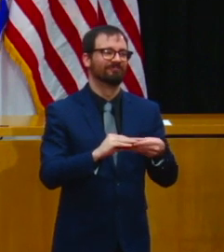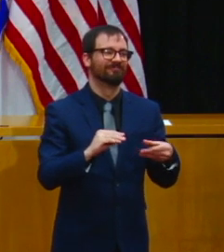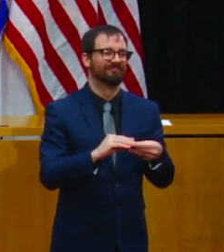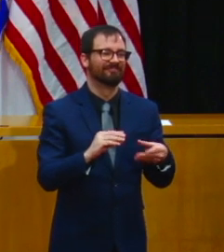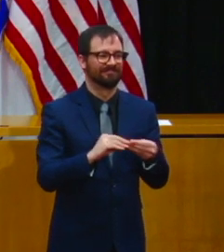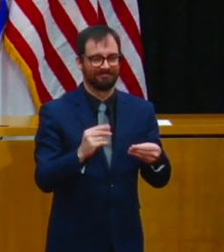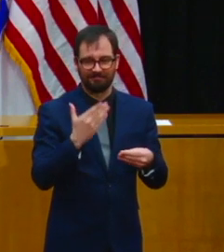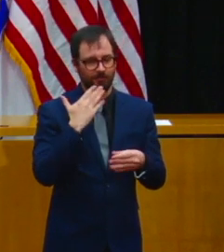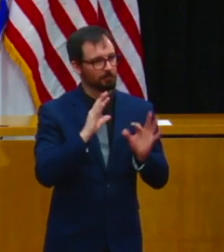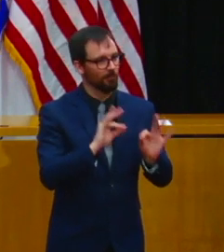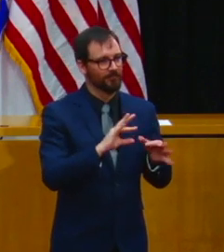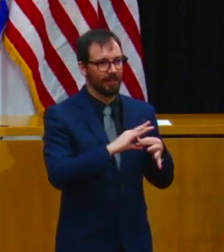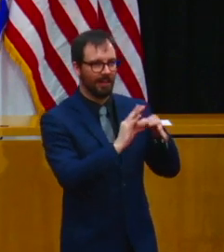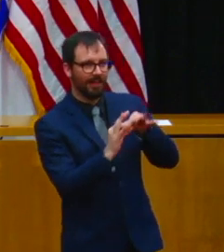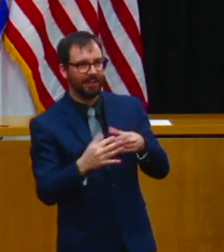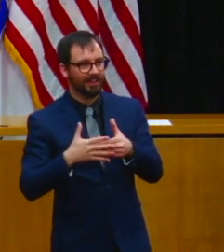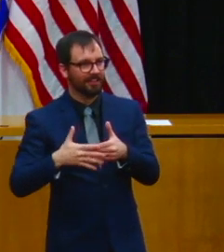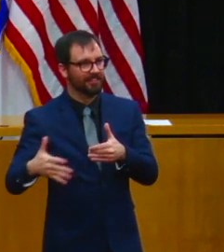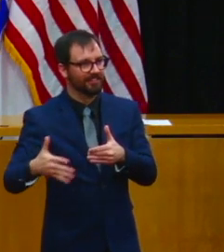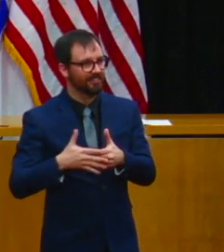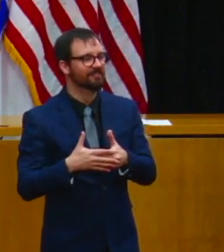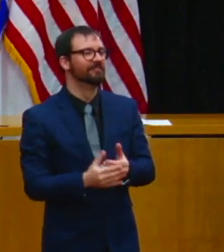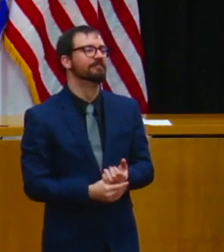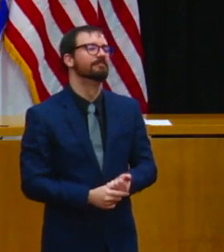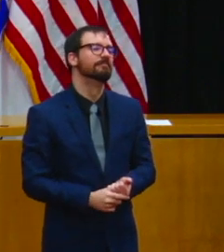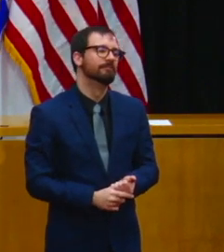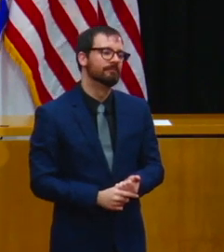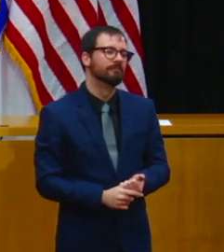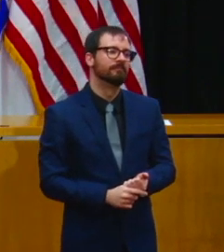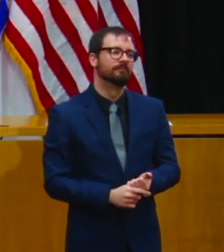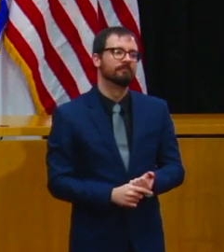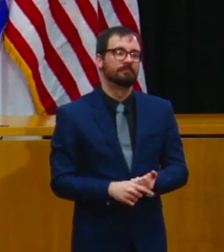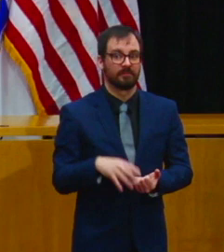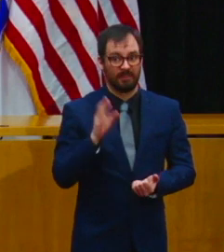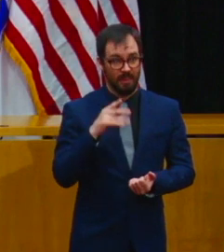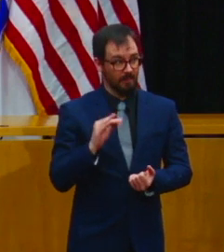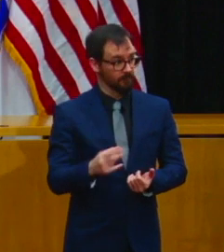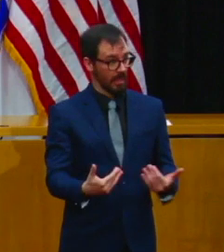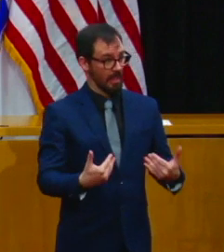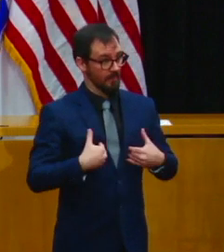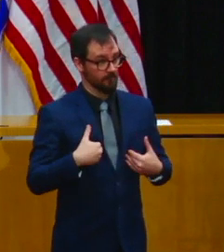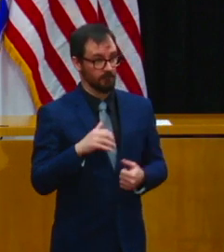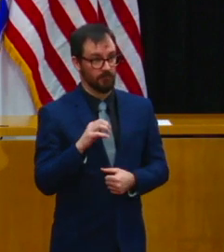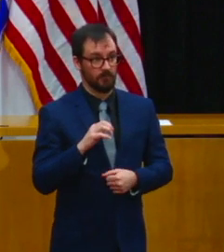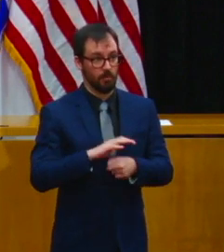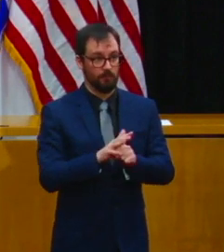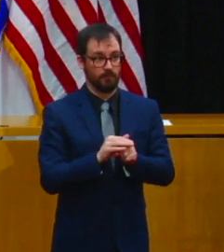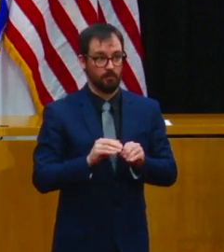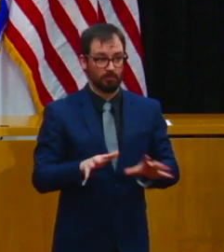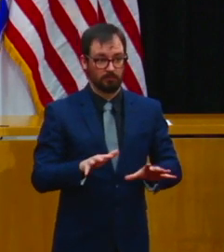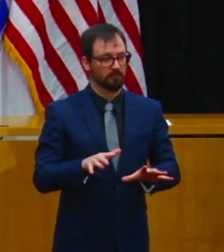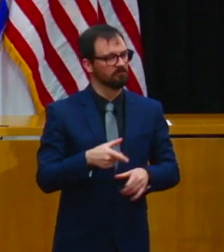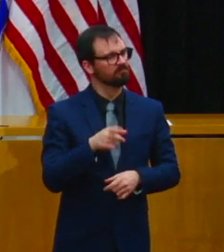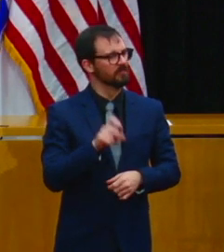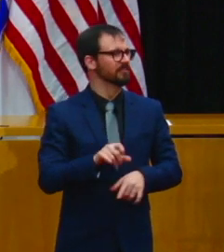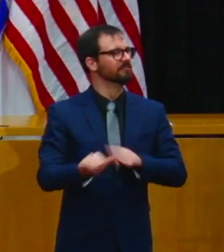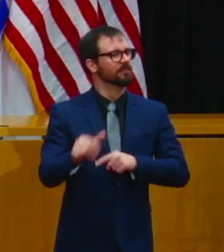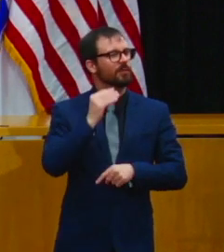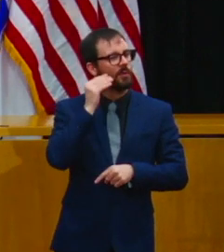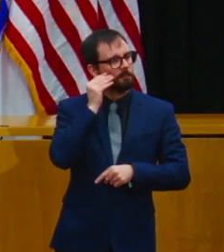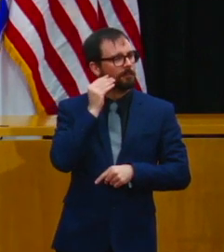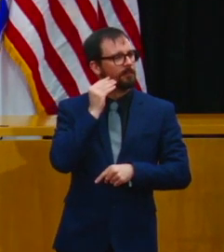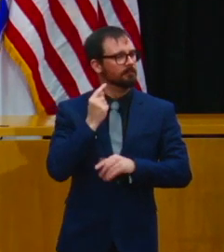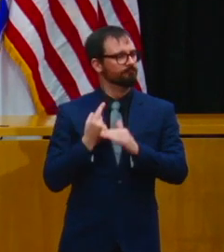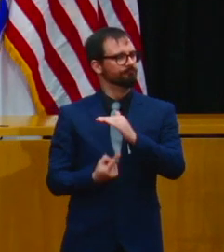we anyone who tests positive has to self-isolate, and then we determine who their close